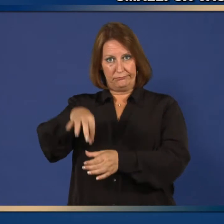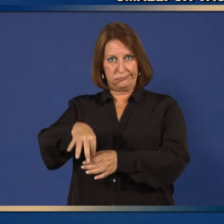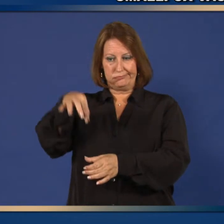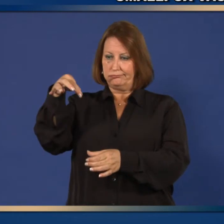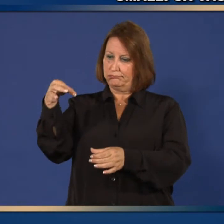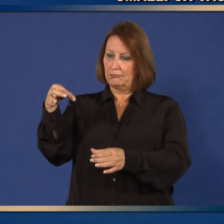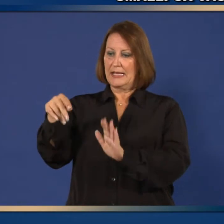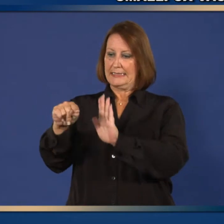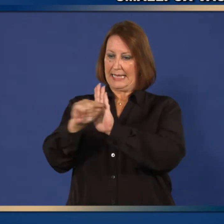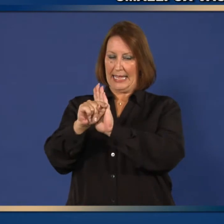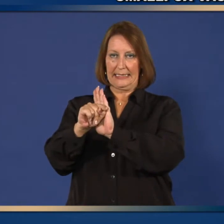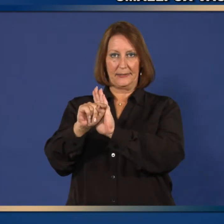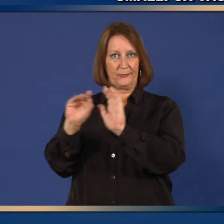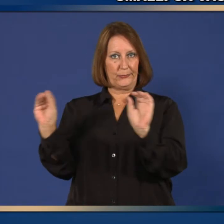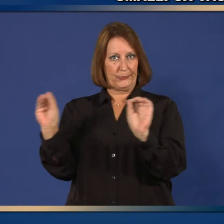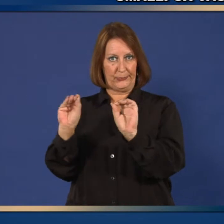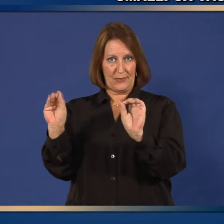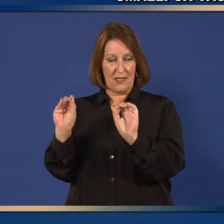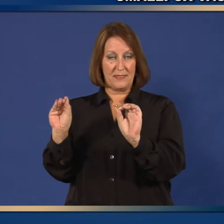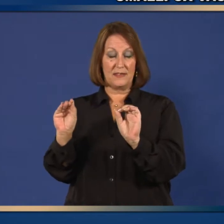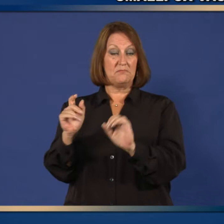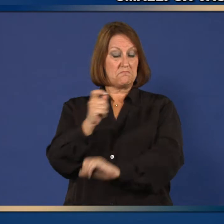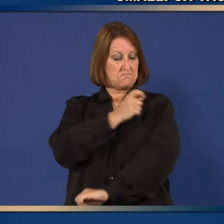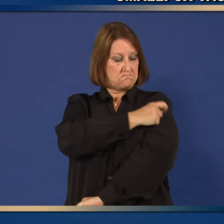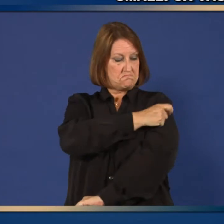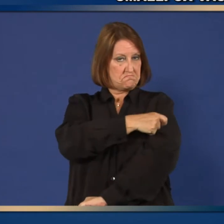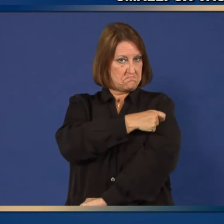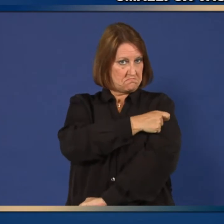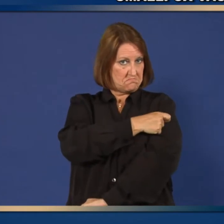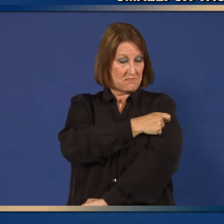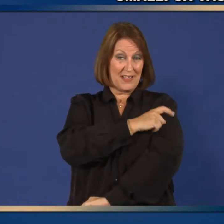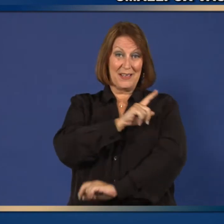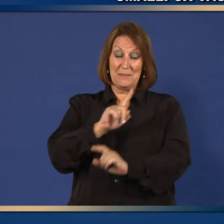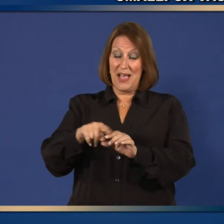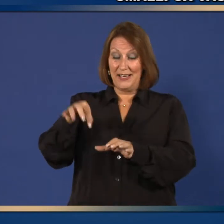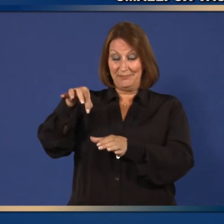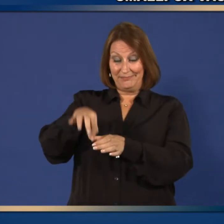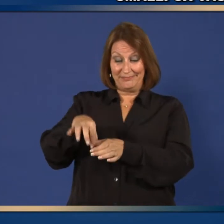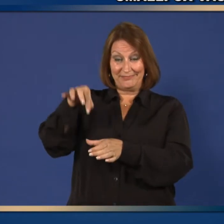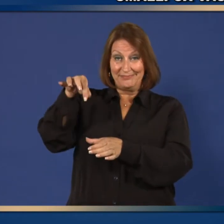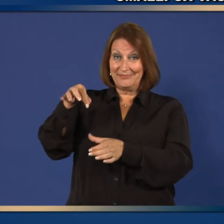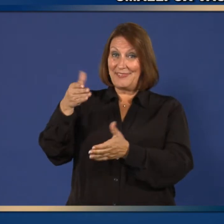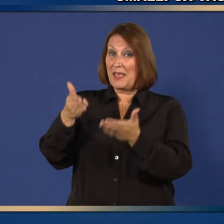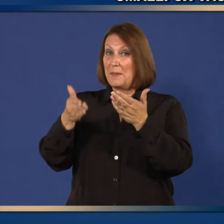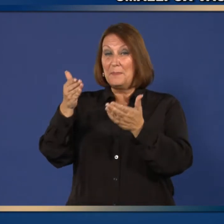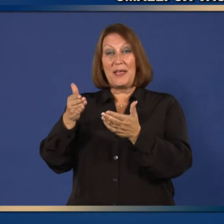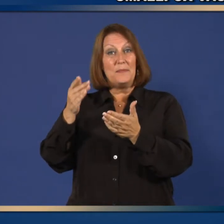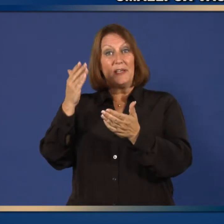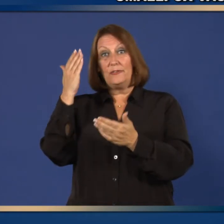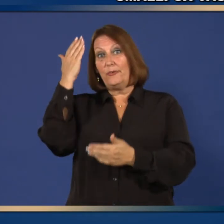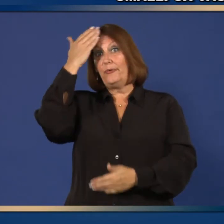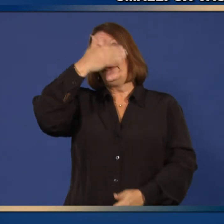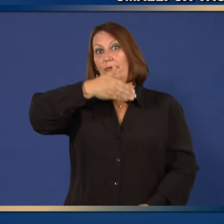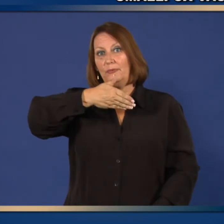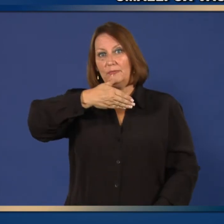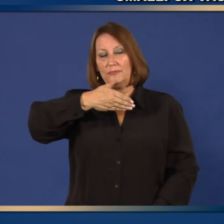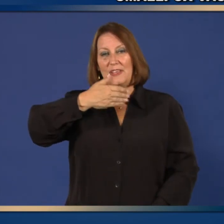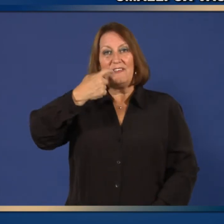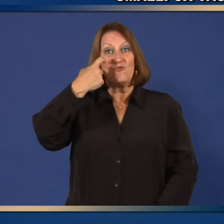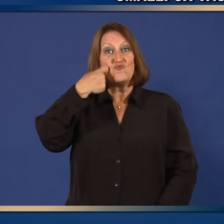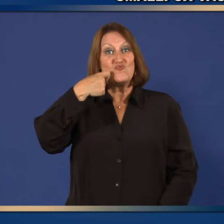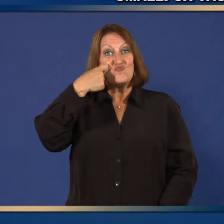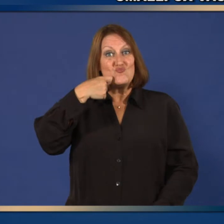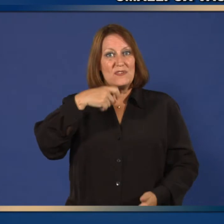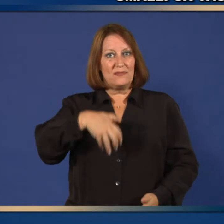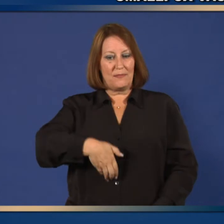the best tests may not detect early pregnancies, those that are less than 2 weeks.